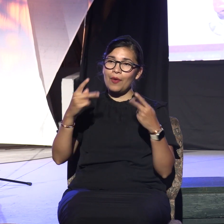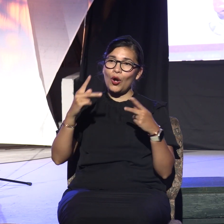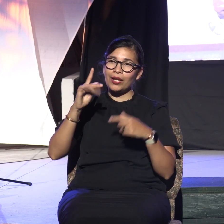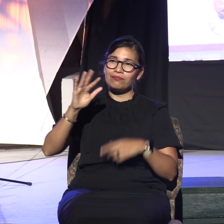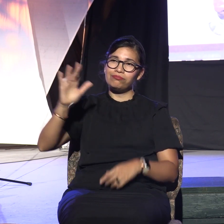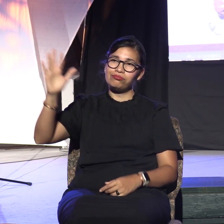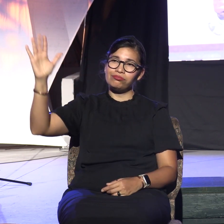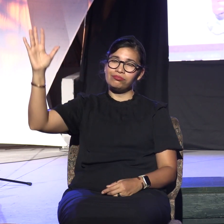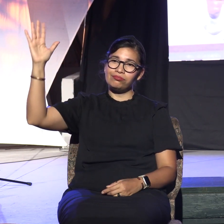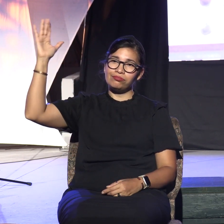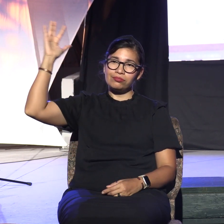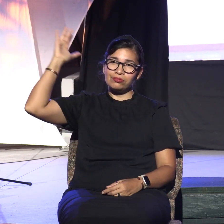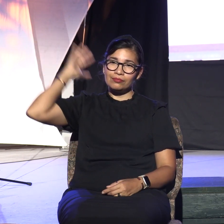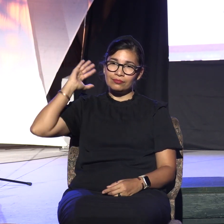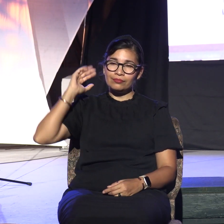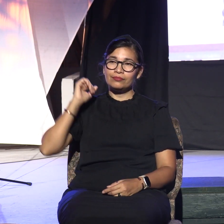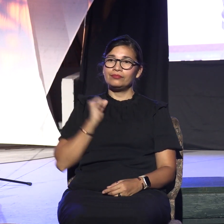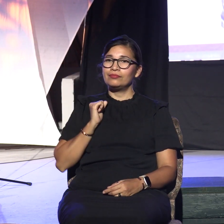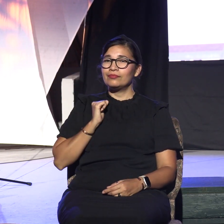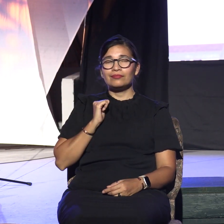And it's over.